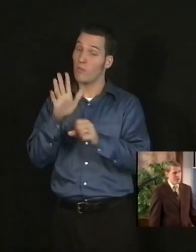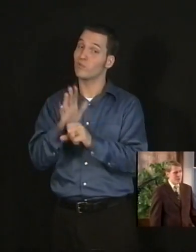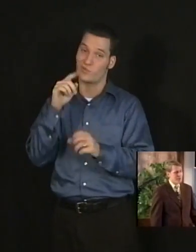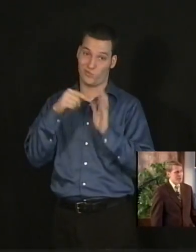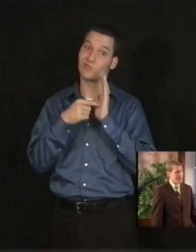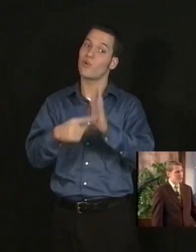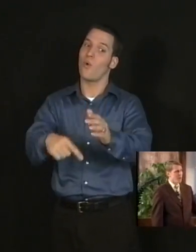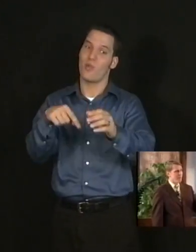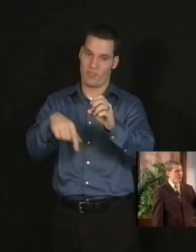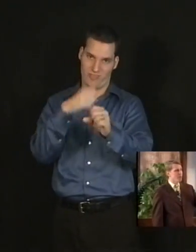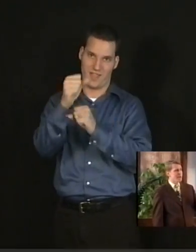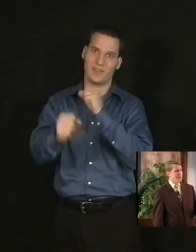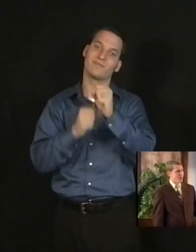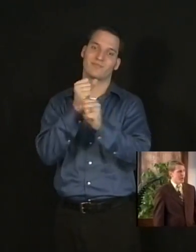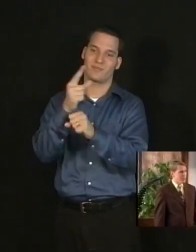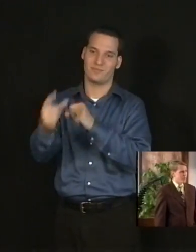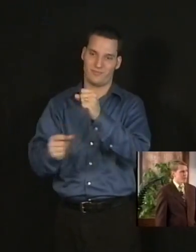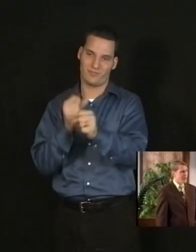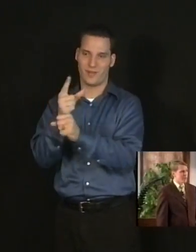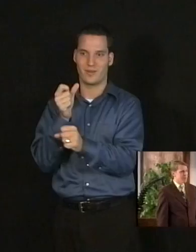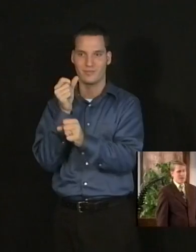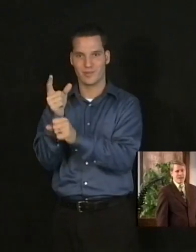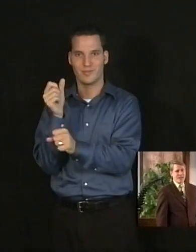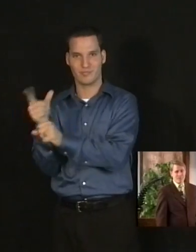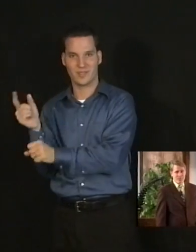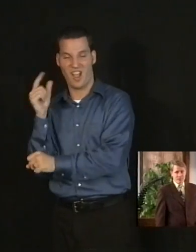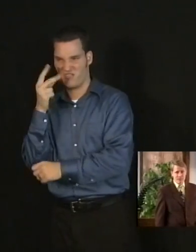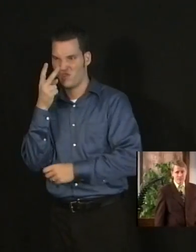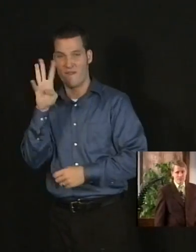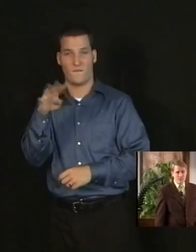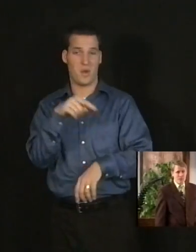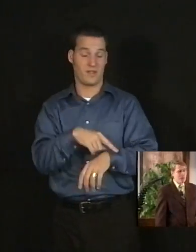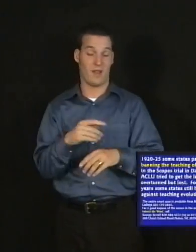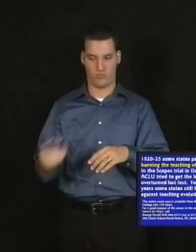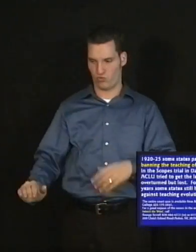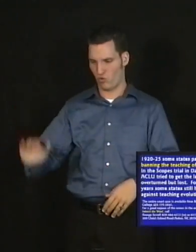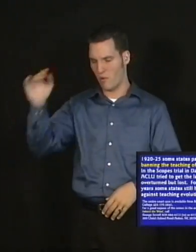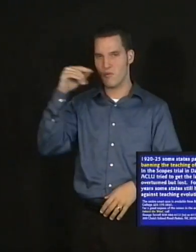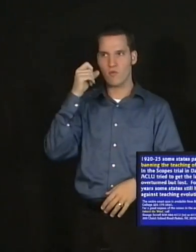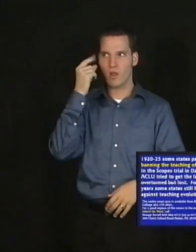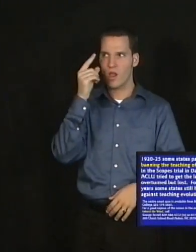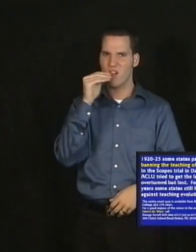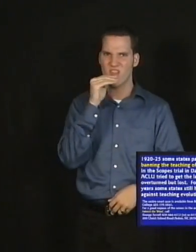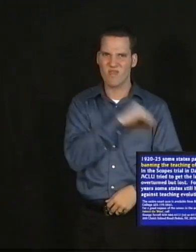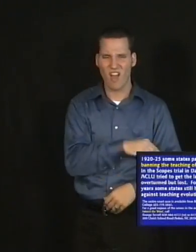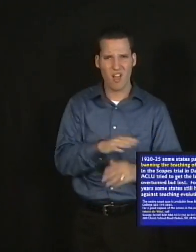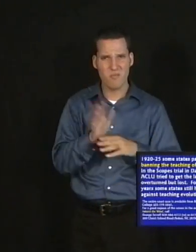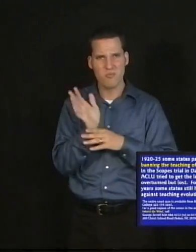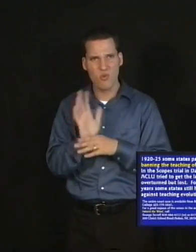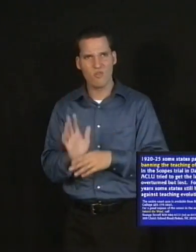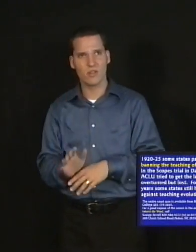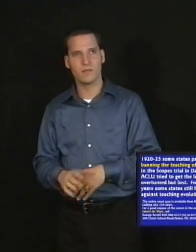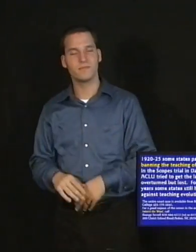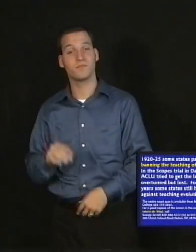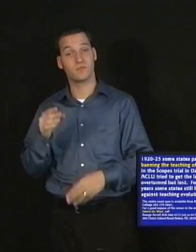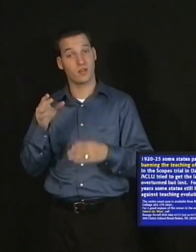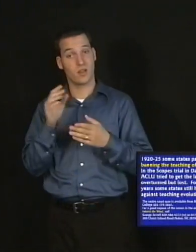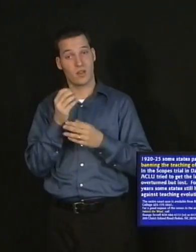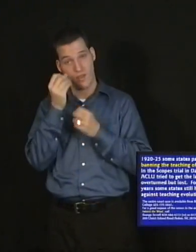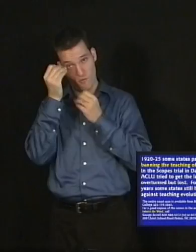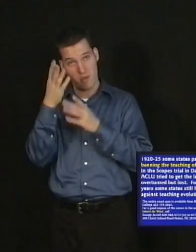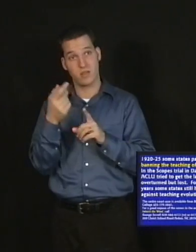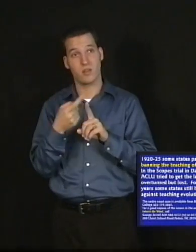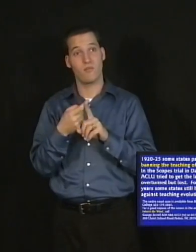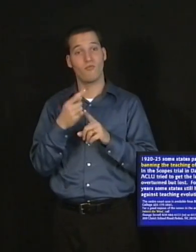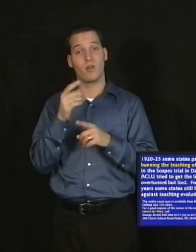next year. I saw it about 4 times growing up before I realized what a lie it was. You want to get the material from Bryan College, there's their